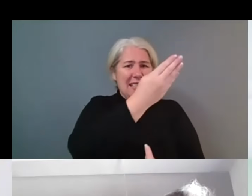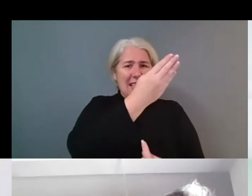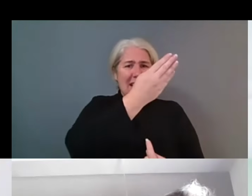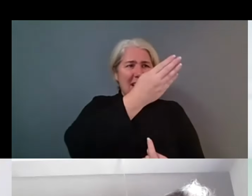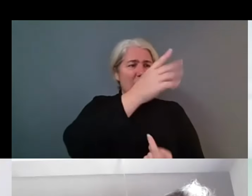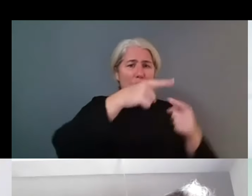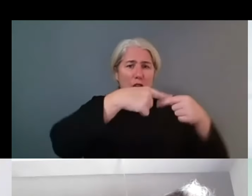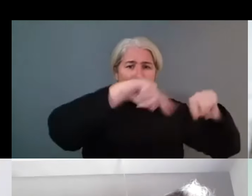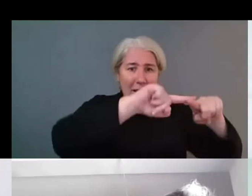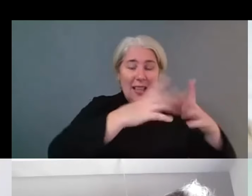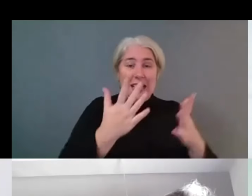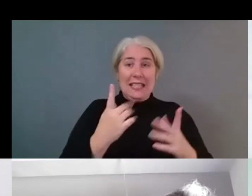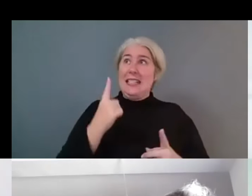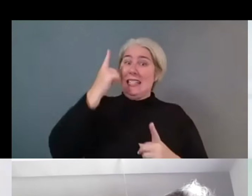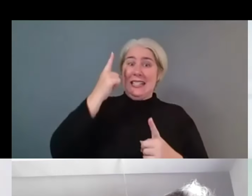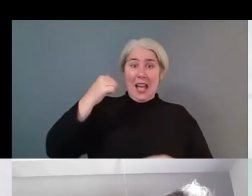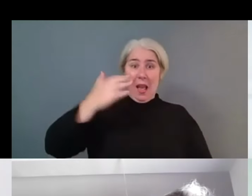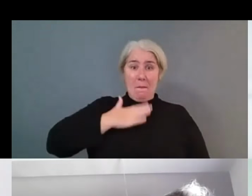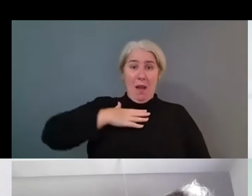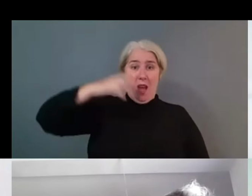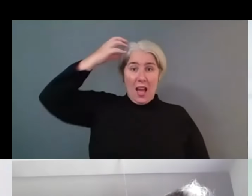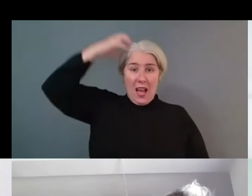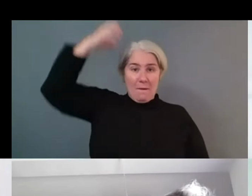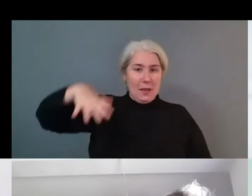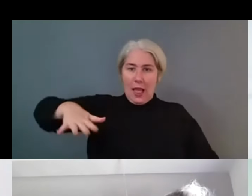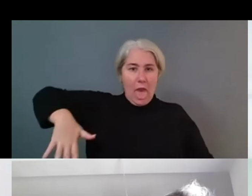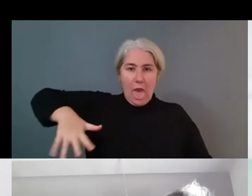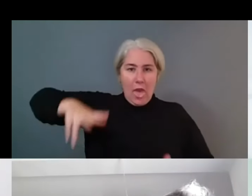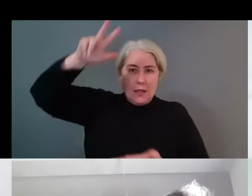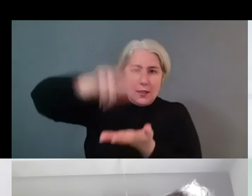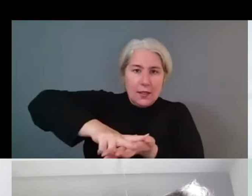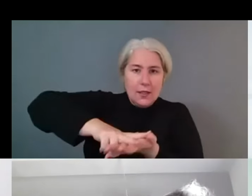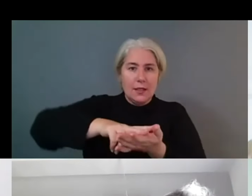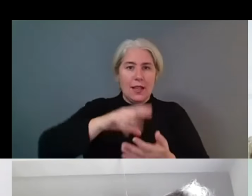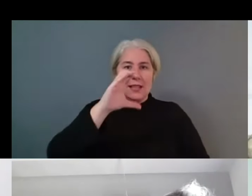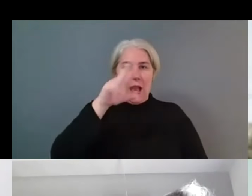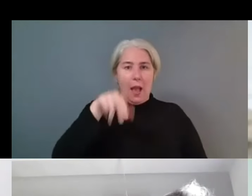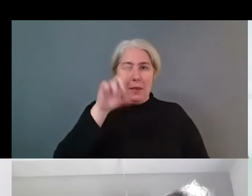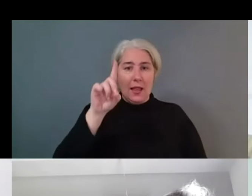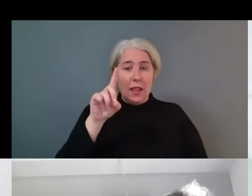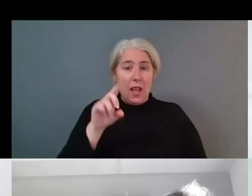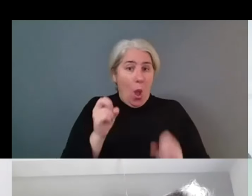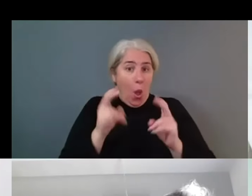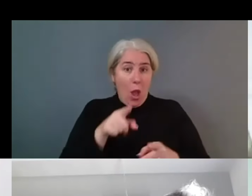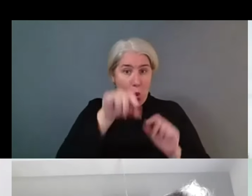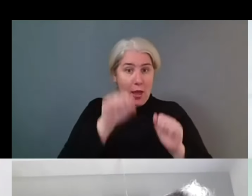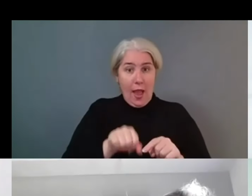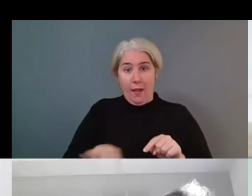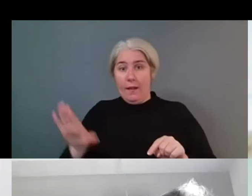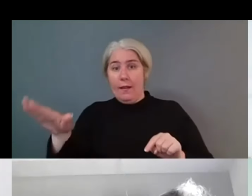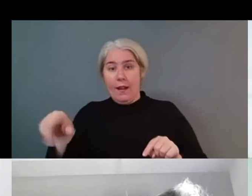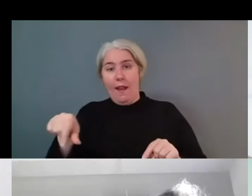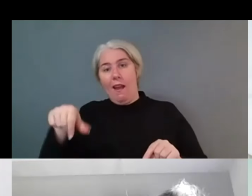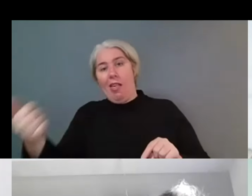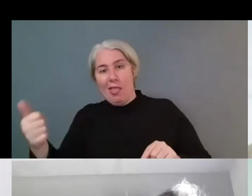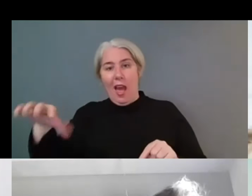the optional protocol, look for other cases which were taken from other countries, and maybe you will find something which is relevant for